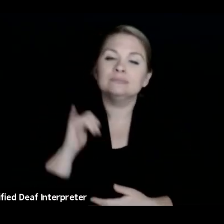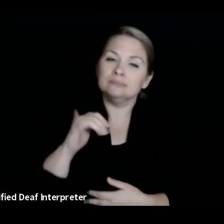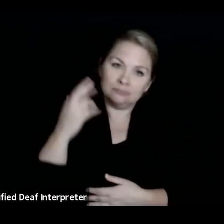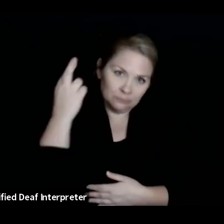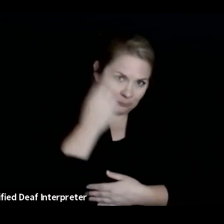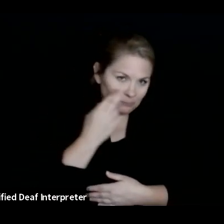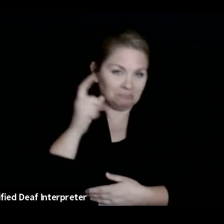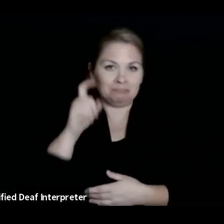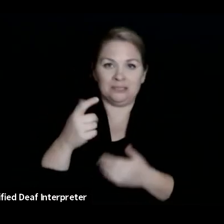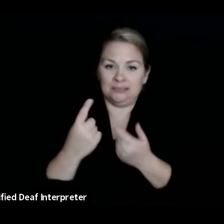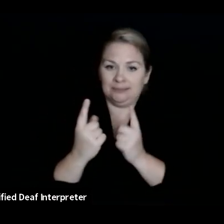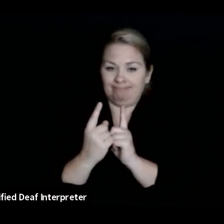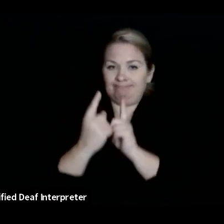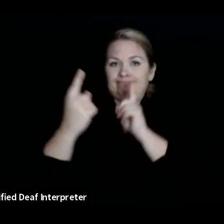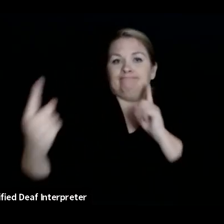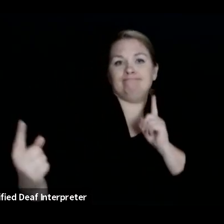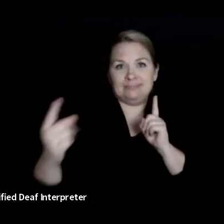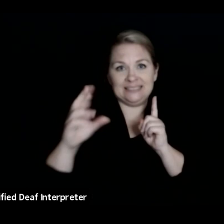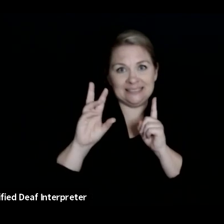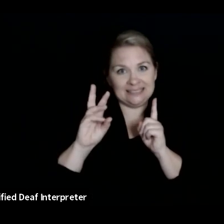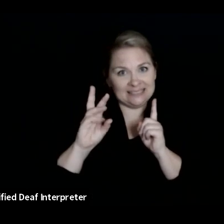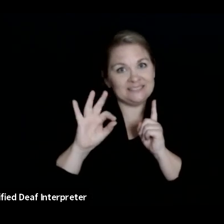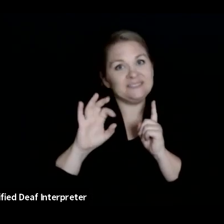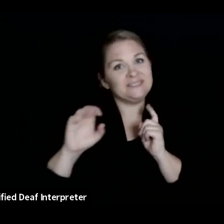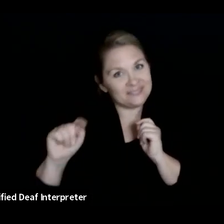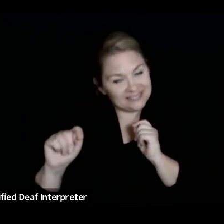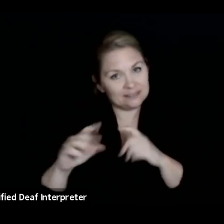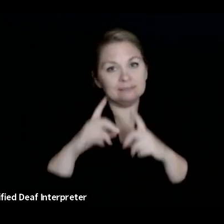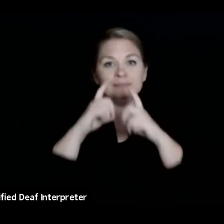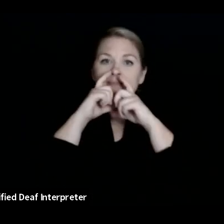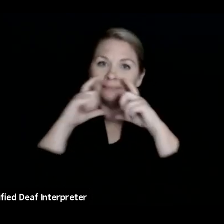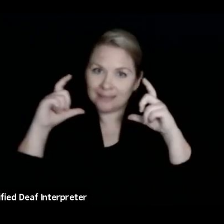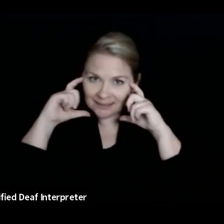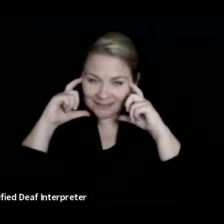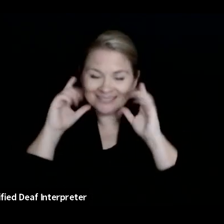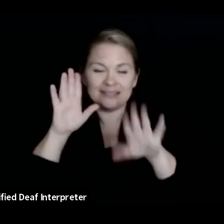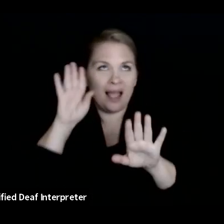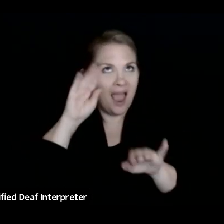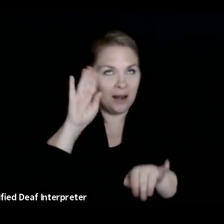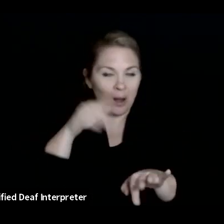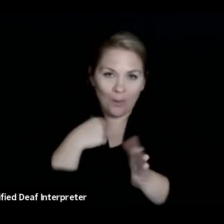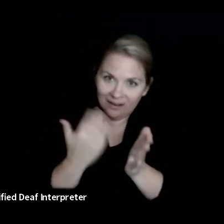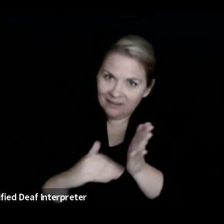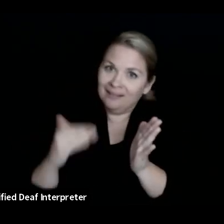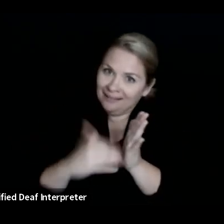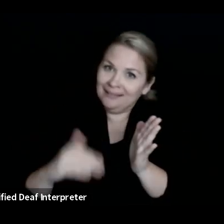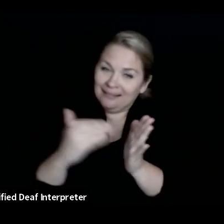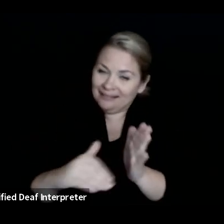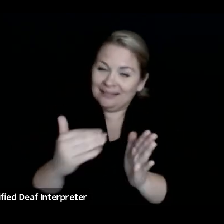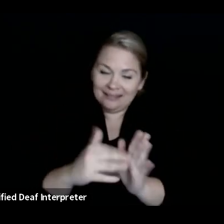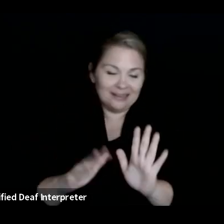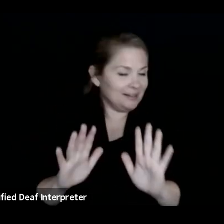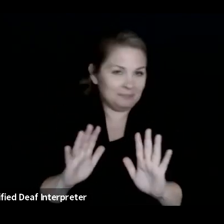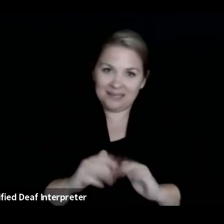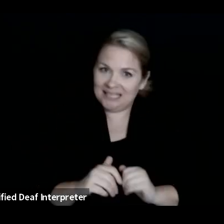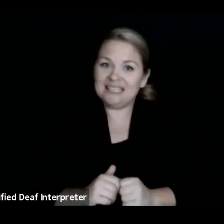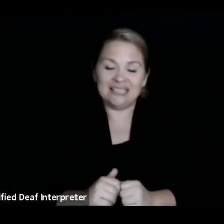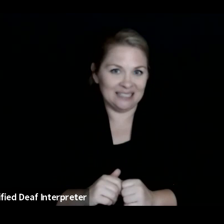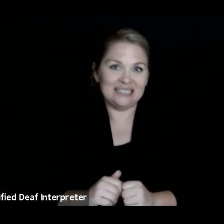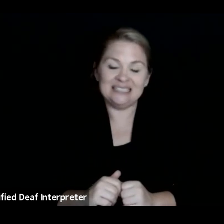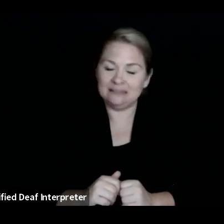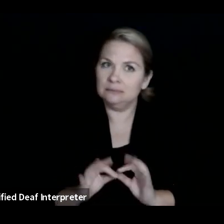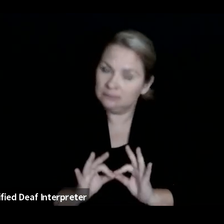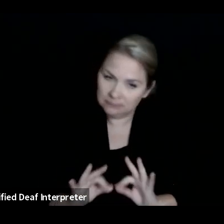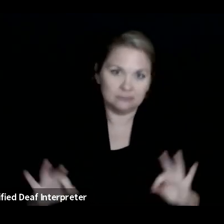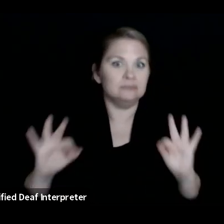And I realize I sound like a broken record on that, but I really cannot overstate how important those things are and